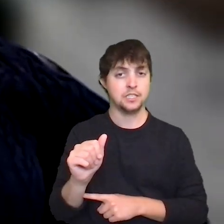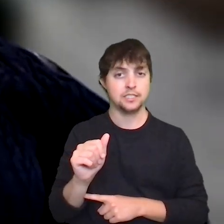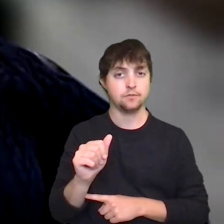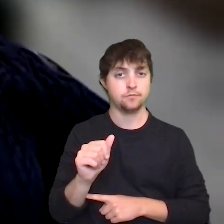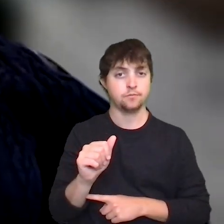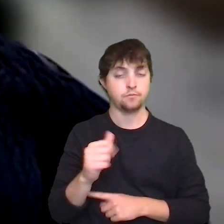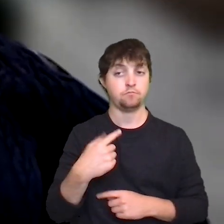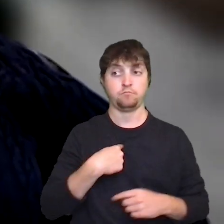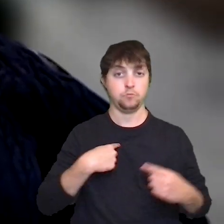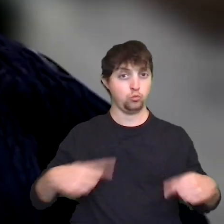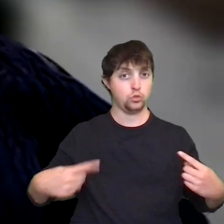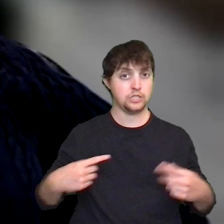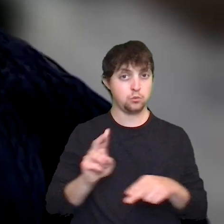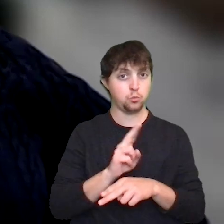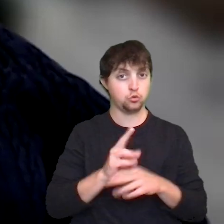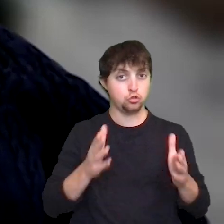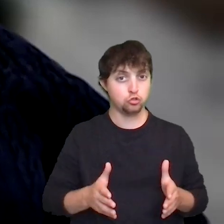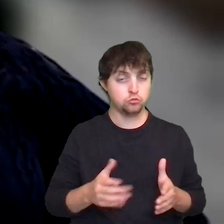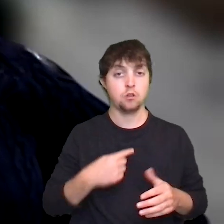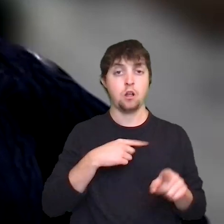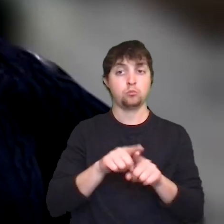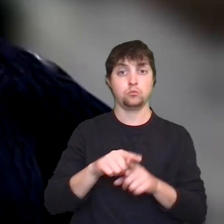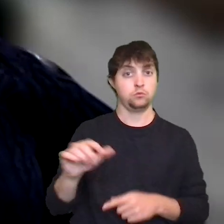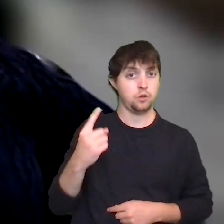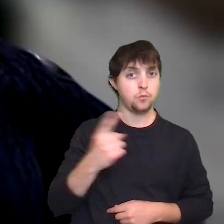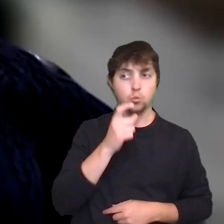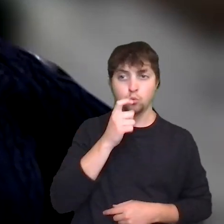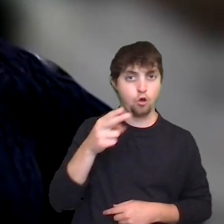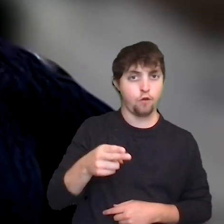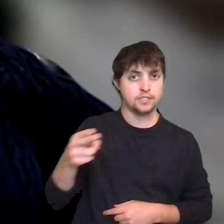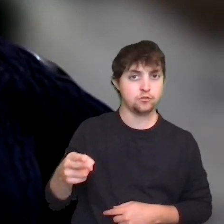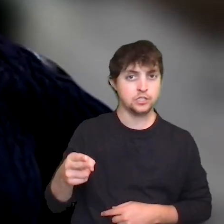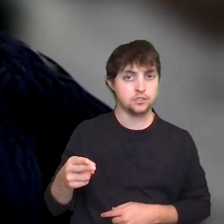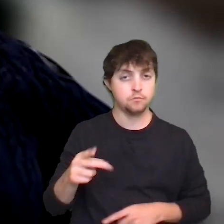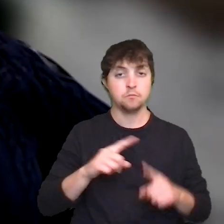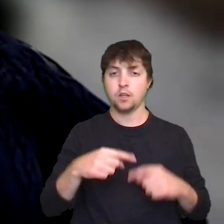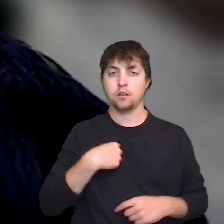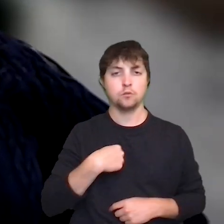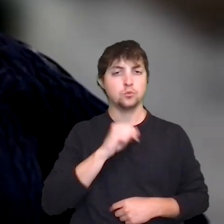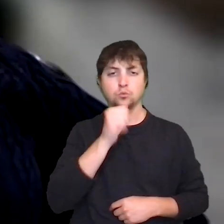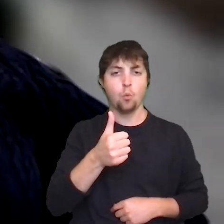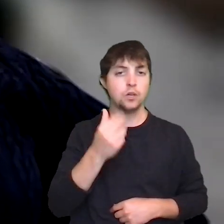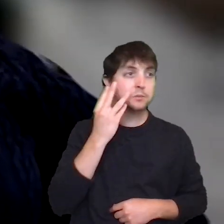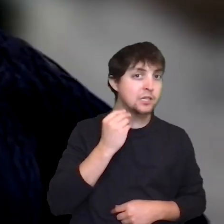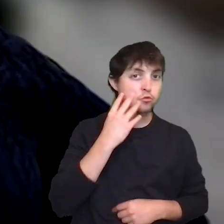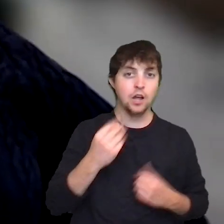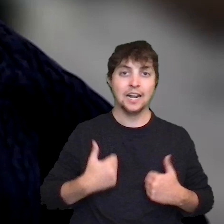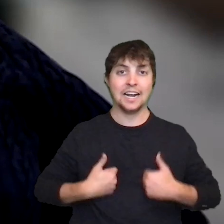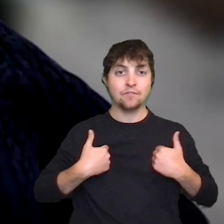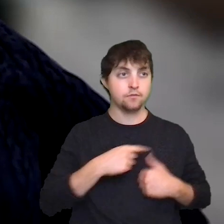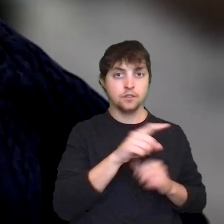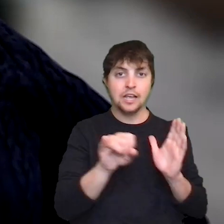disabilities. I'm a wheelchair user, and I'm also someone who's hard of hearing. But I do not experience and live